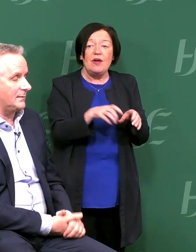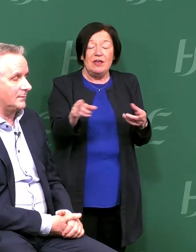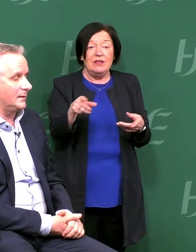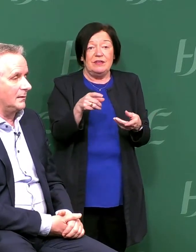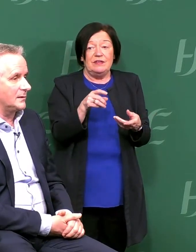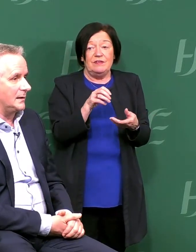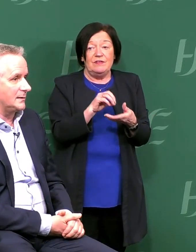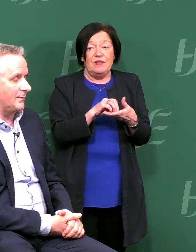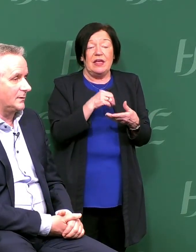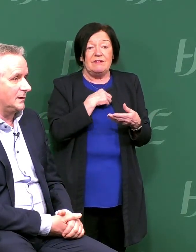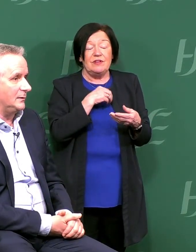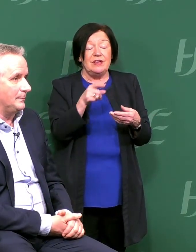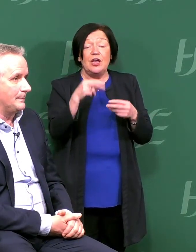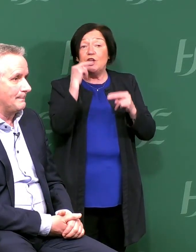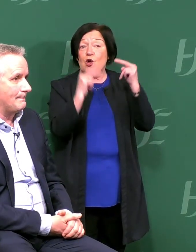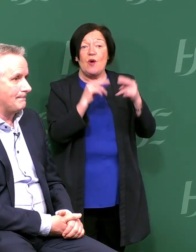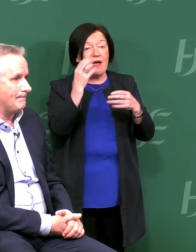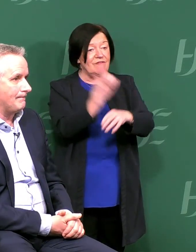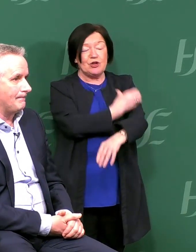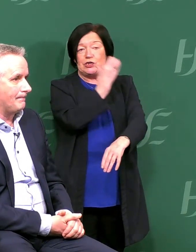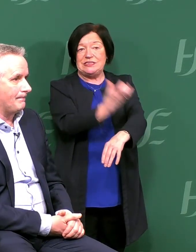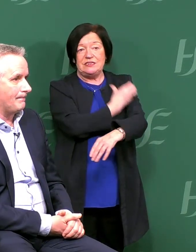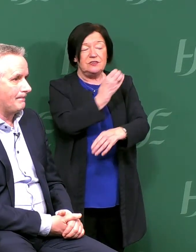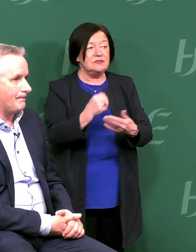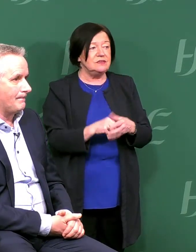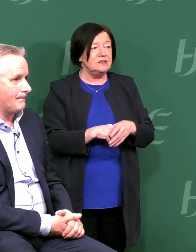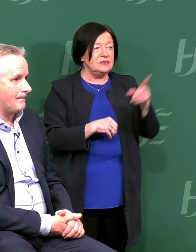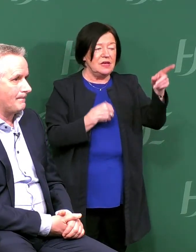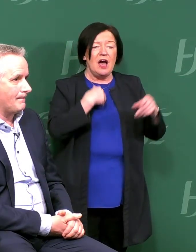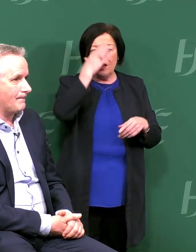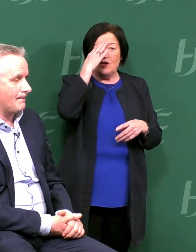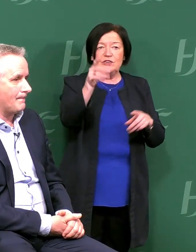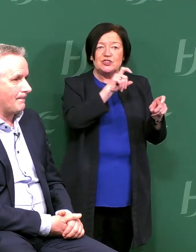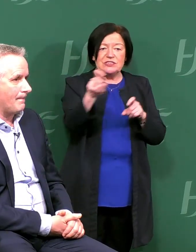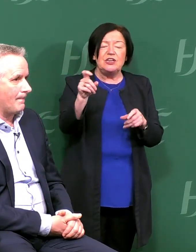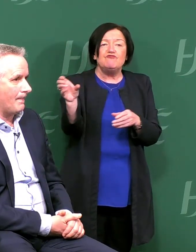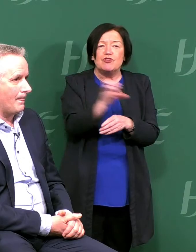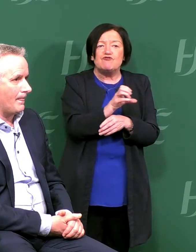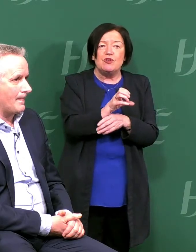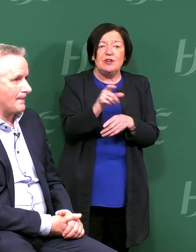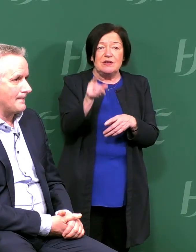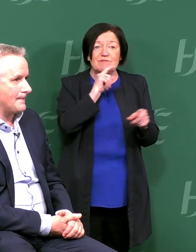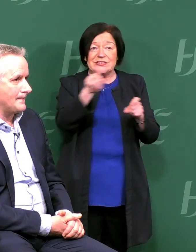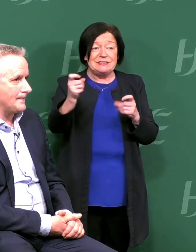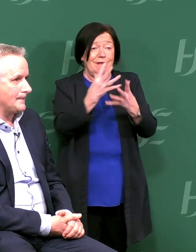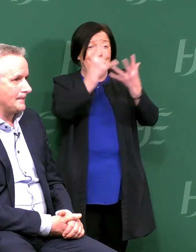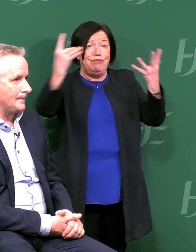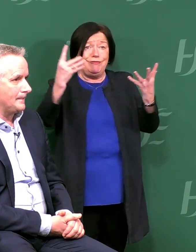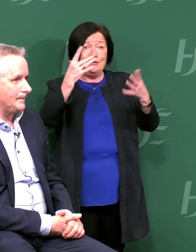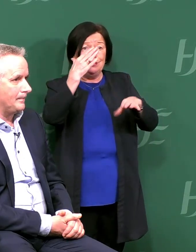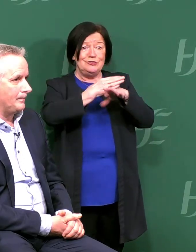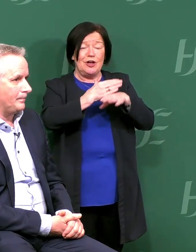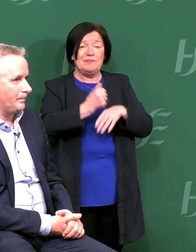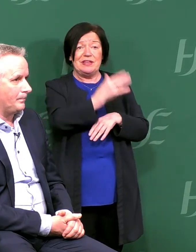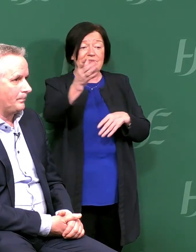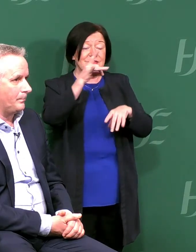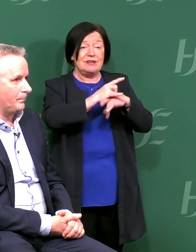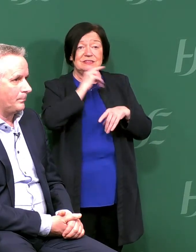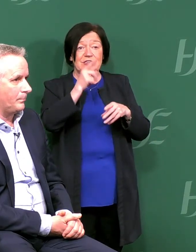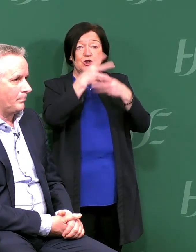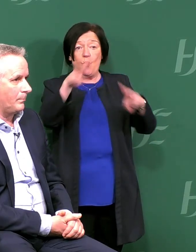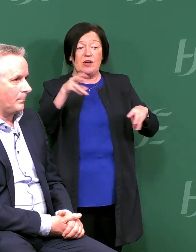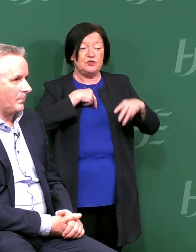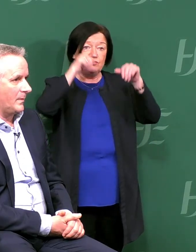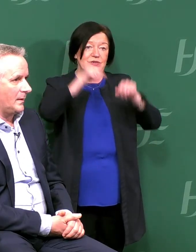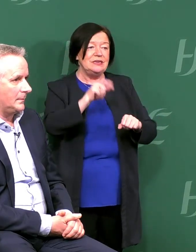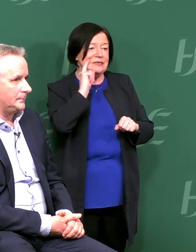have to respect negotiations have to continue. I know you're still recruiting, but I suppose there still is hundreds of vacant posts and the doctors say they don't want to sign up till